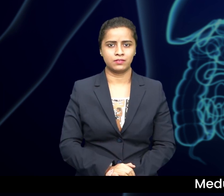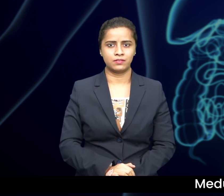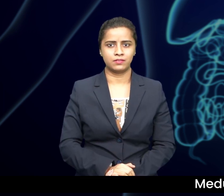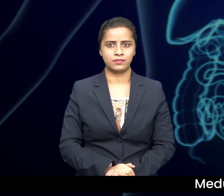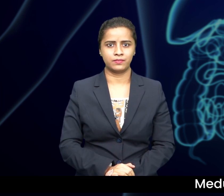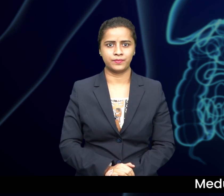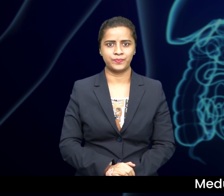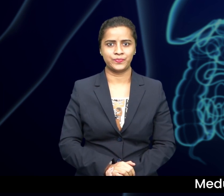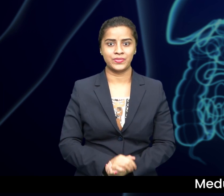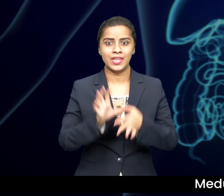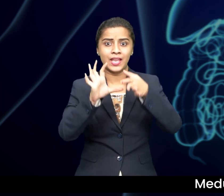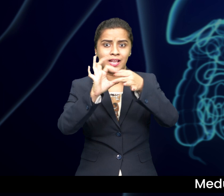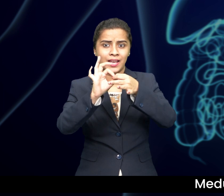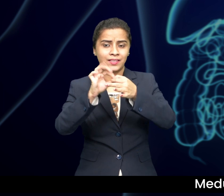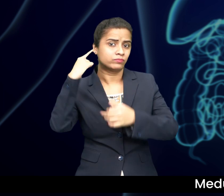medulla oblongata,